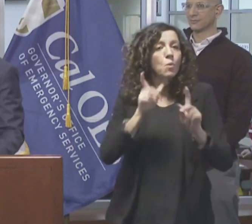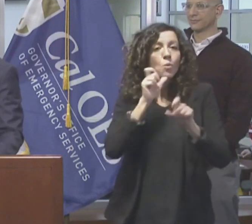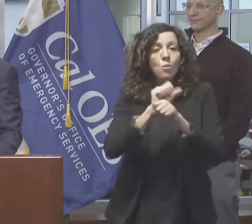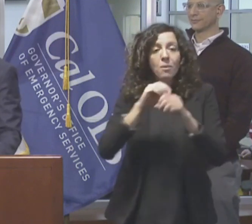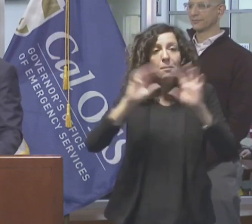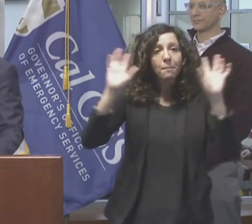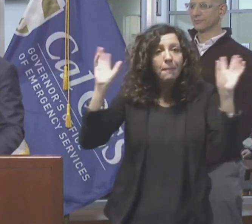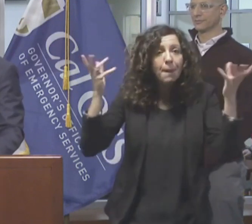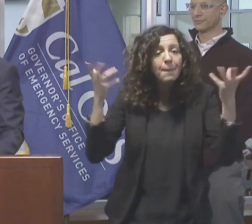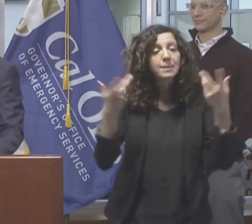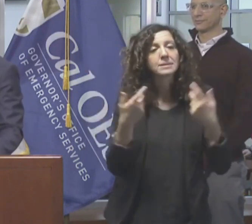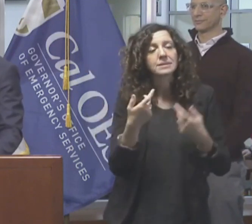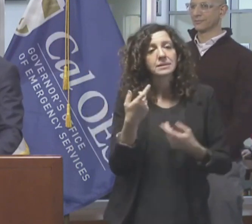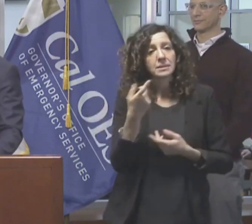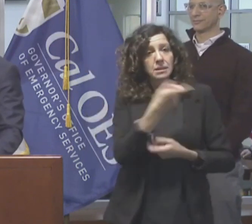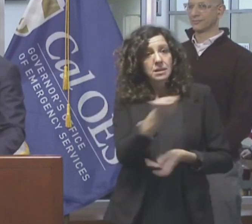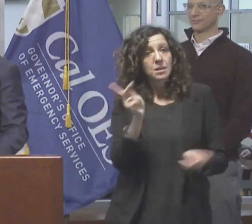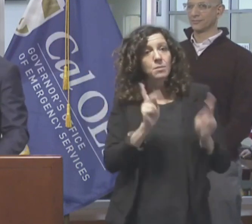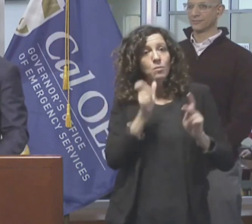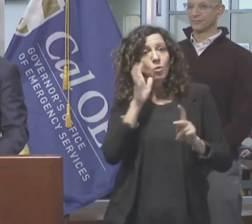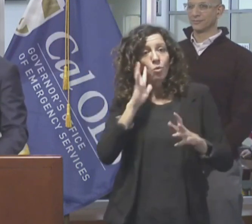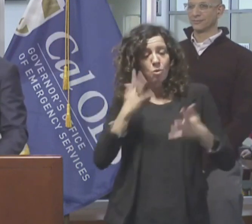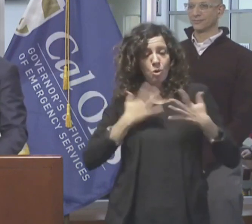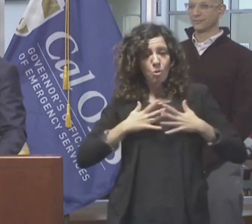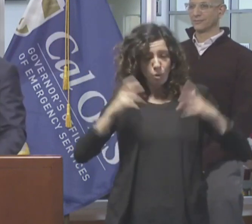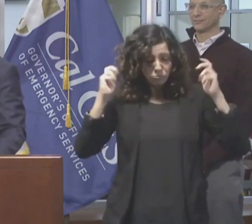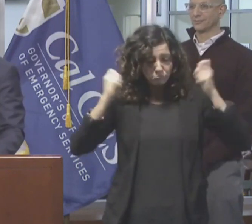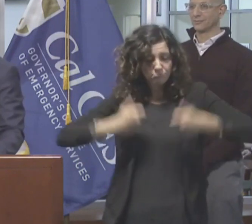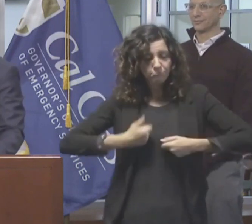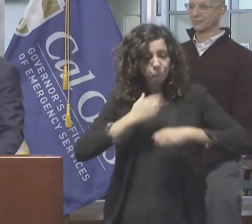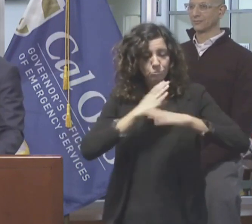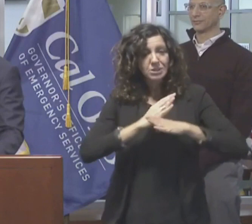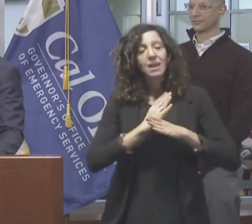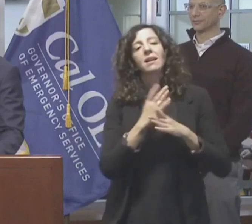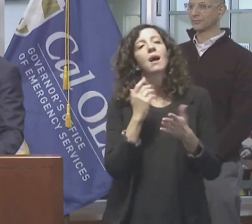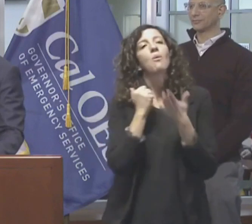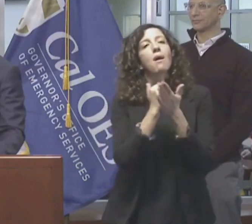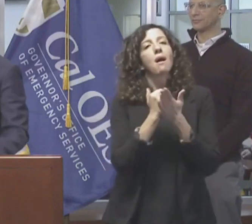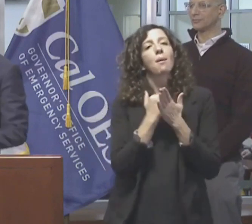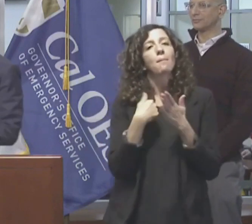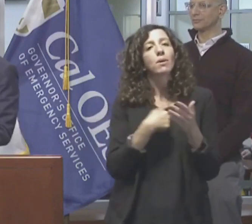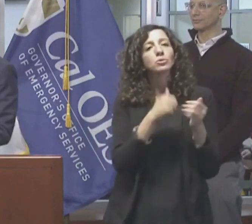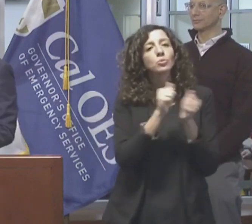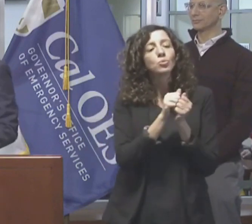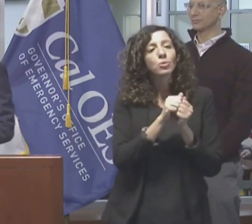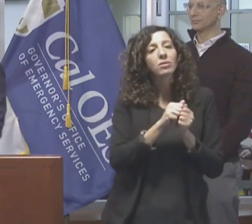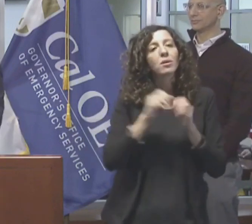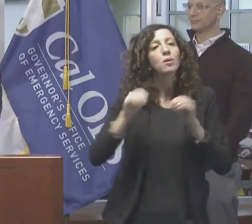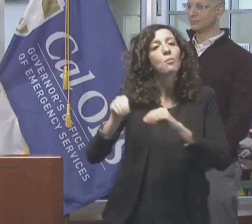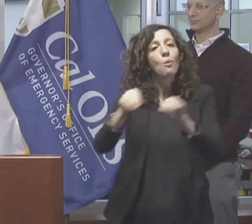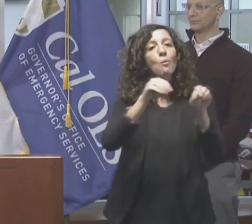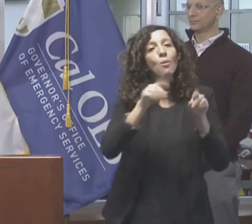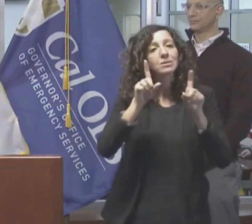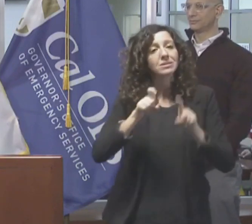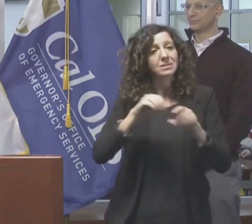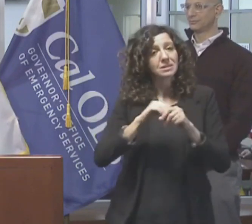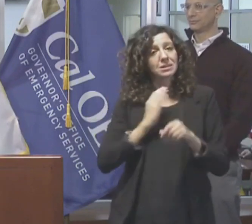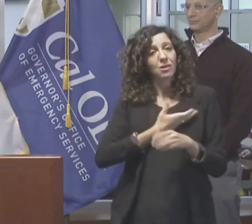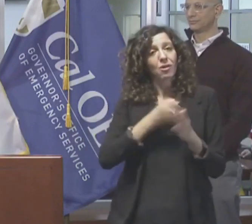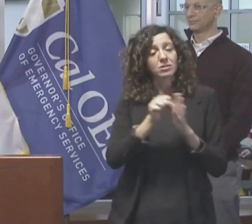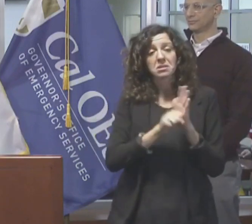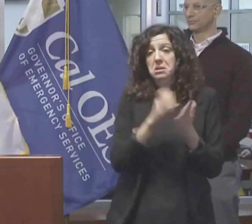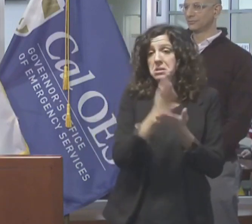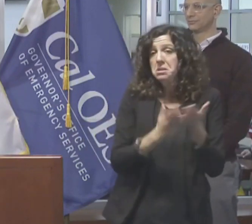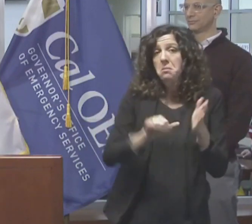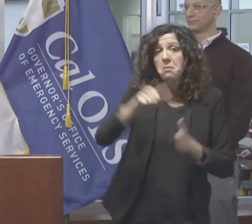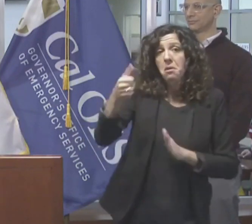as the people that would get in the gear to help us advance the mobile testing throughout the state. And with respect to those governors, they may have figured all